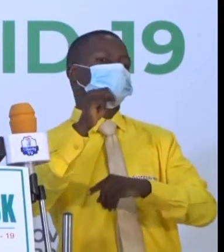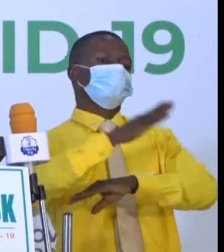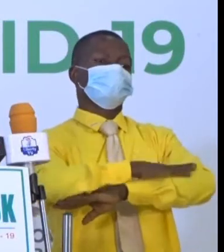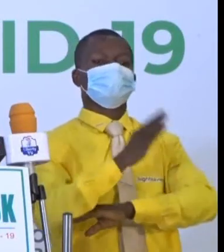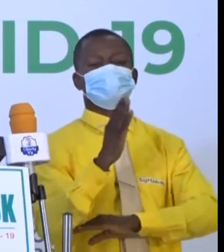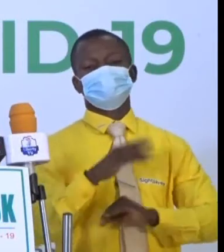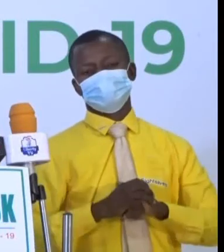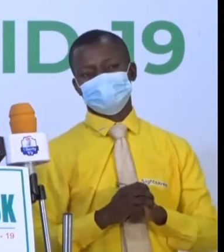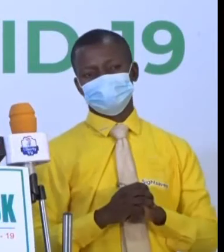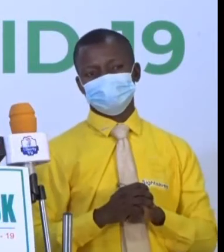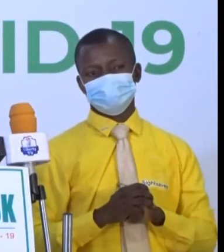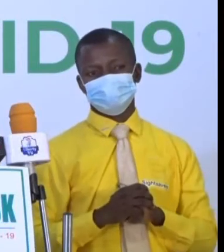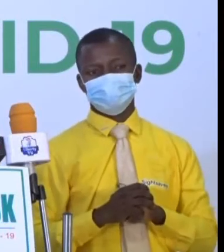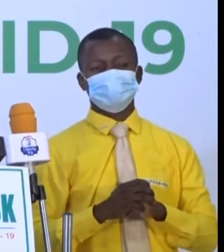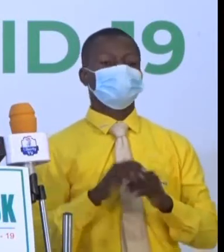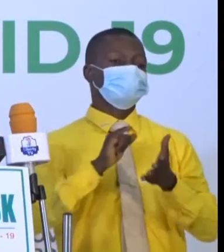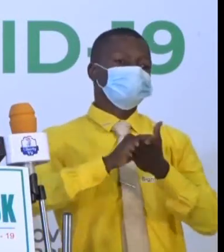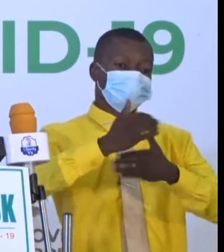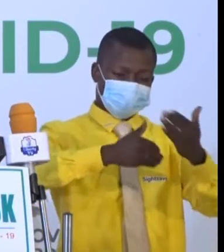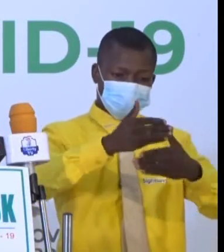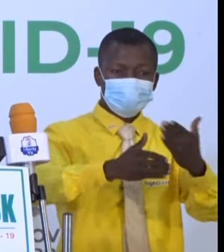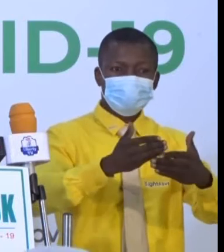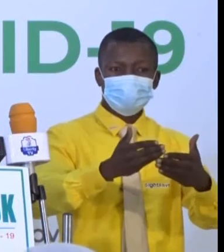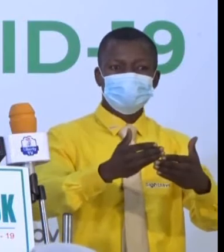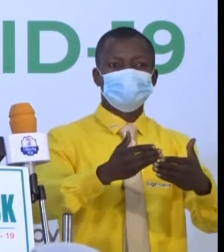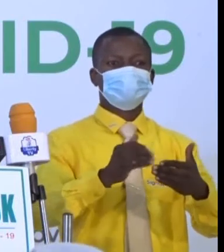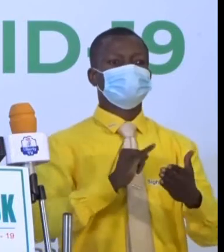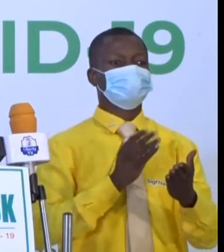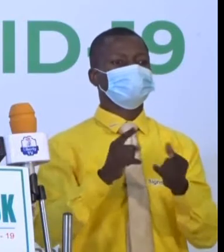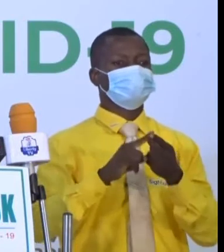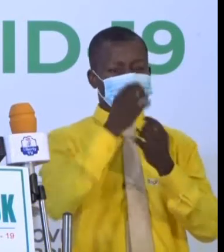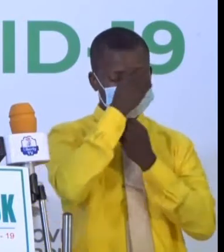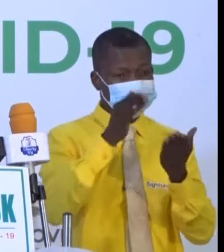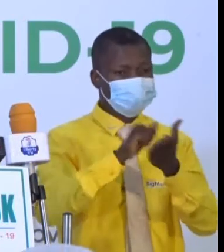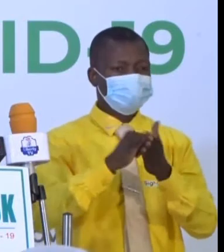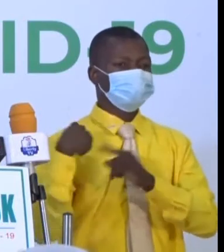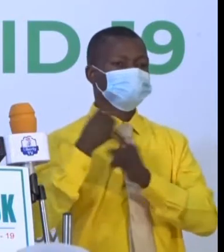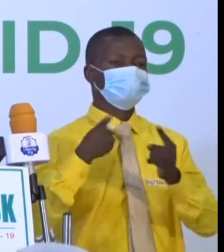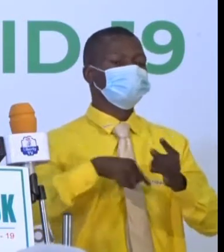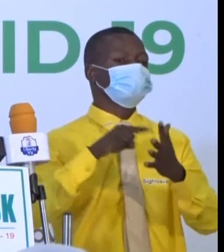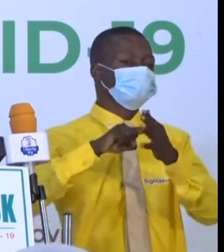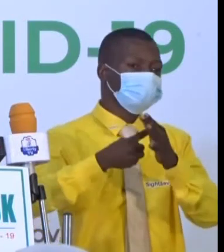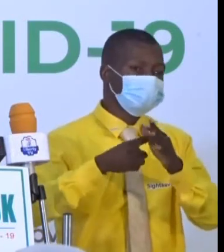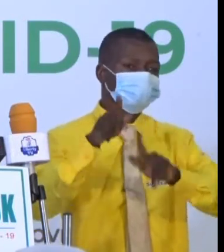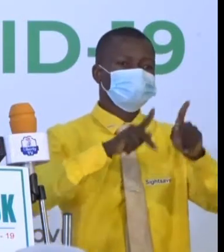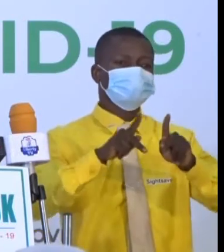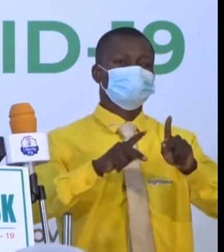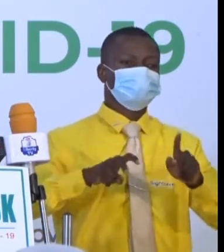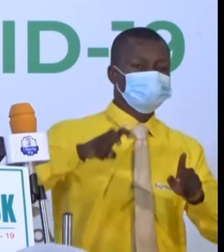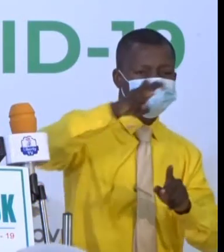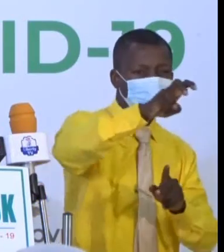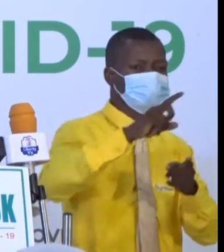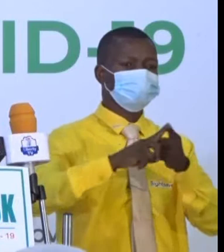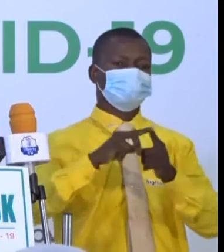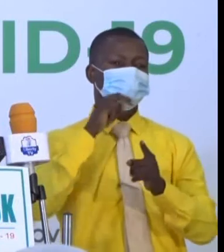Since starting this process, I am pleased to inform you that travelers arriving to Nigeria have been using the